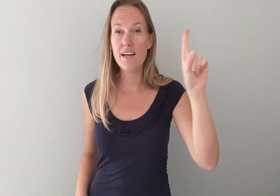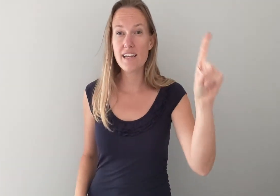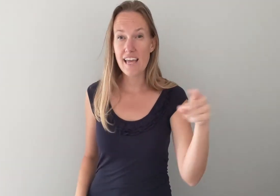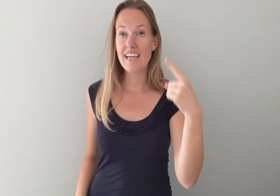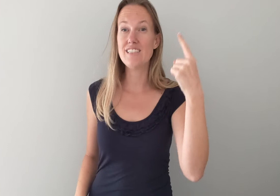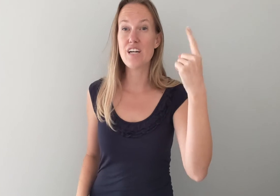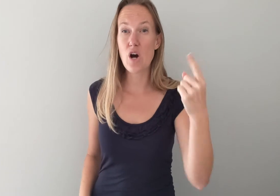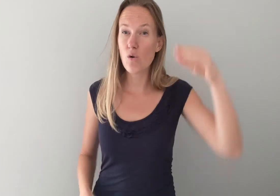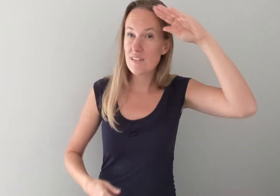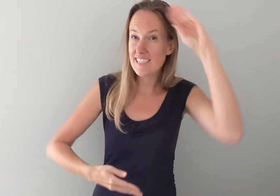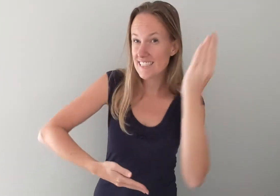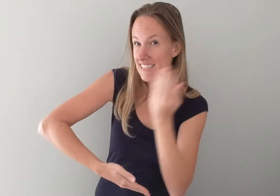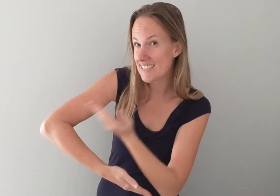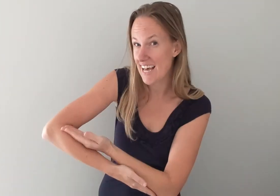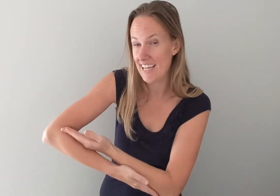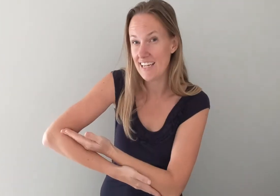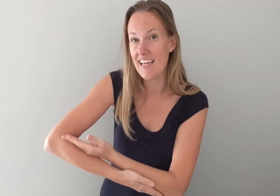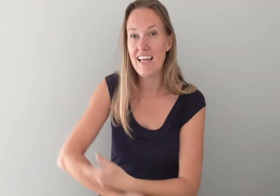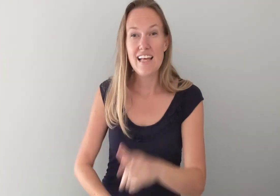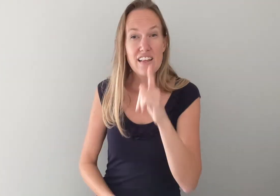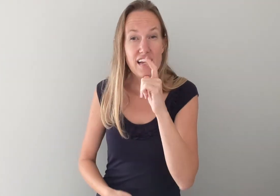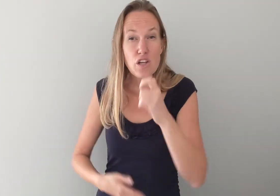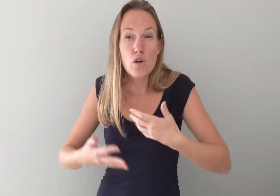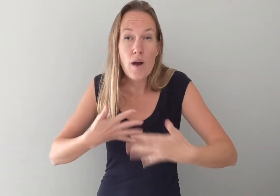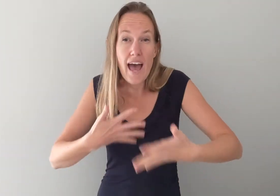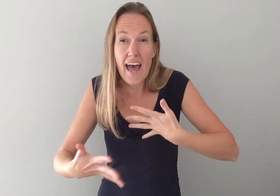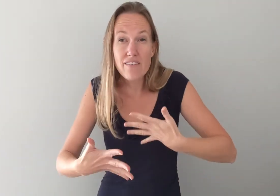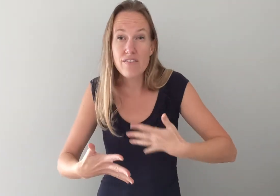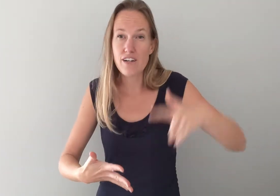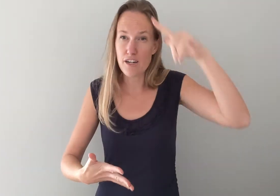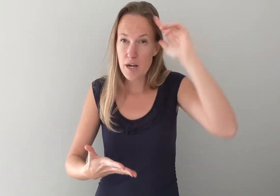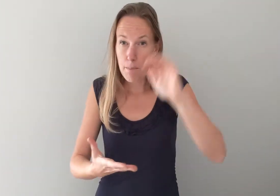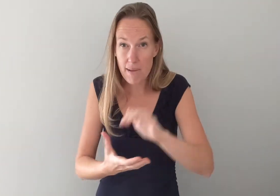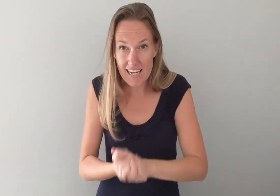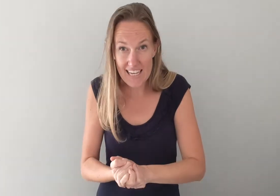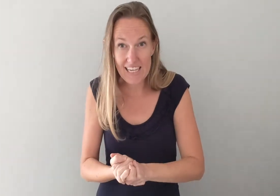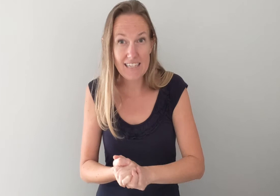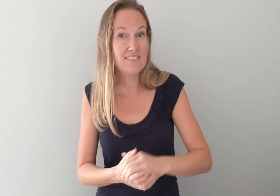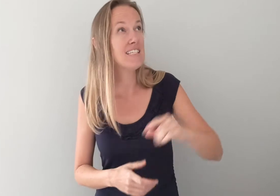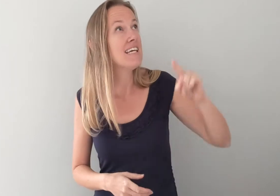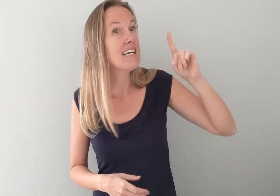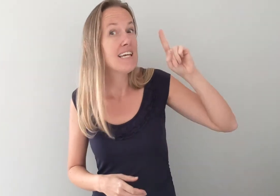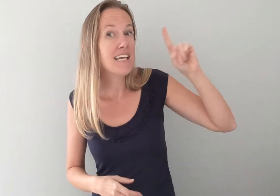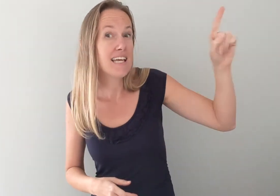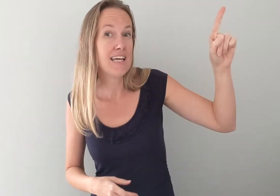one and only Son, that whoever believes in